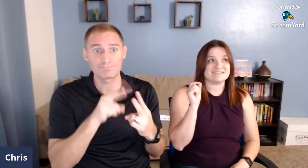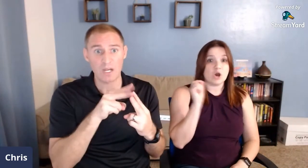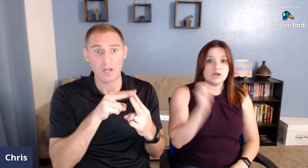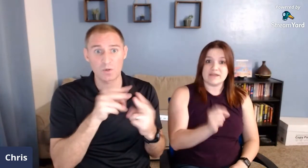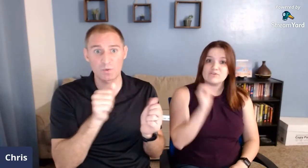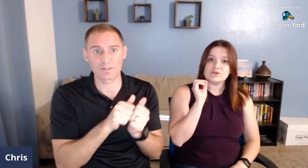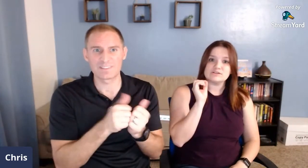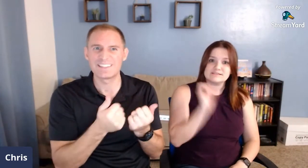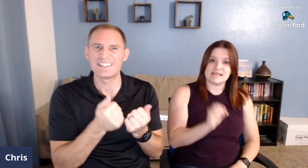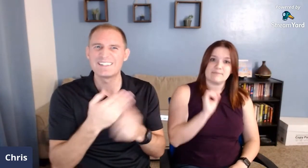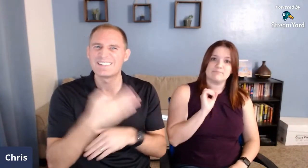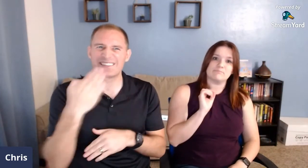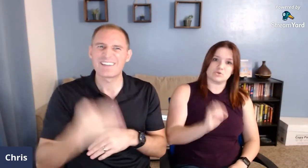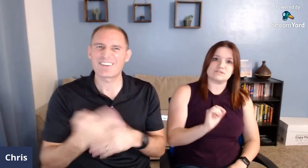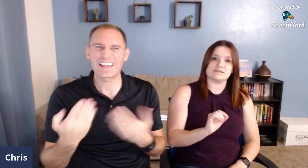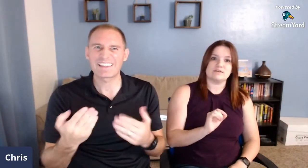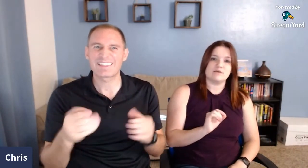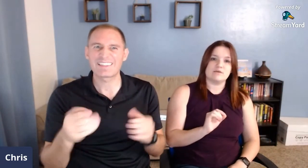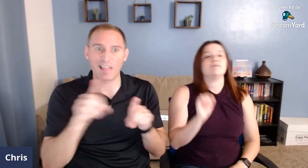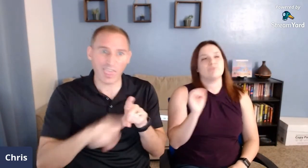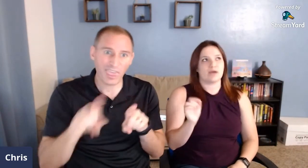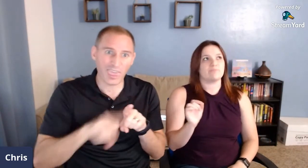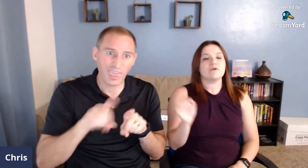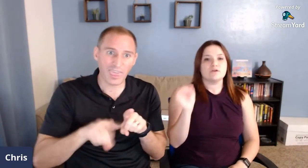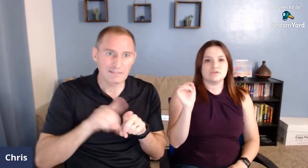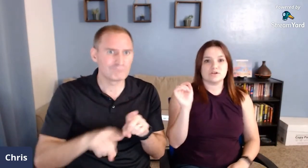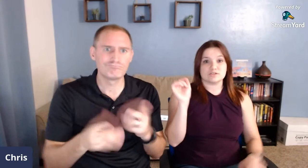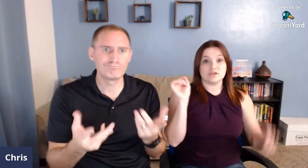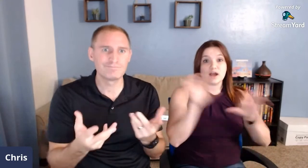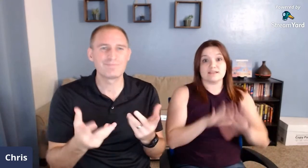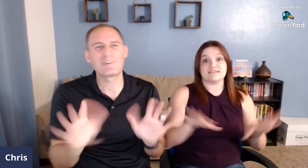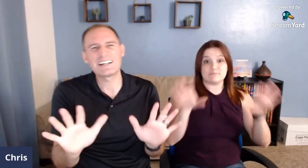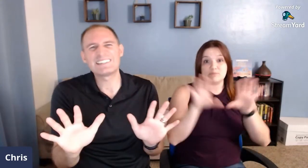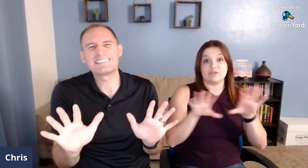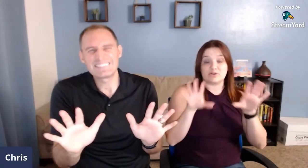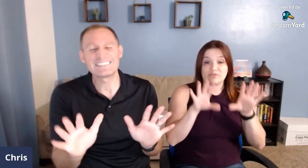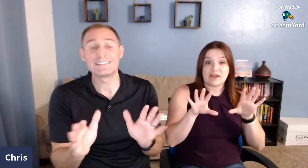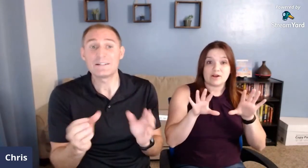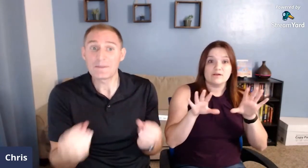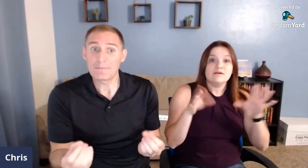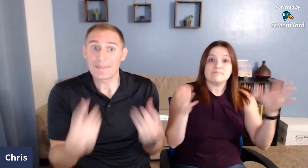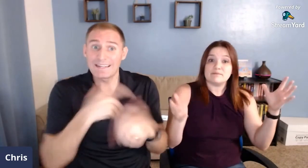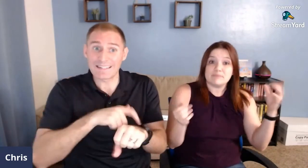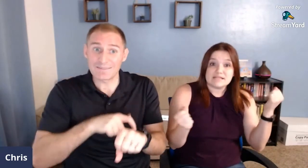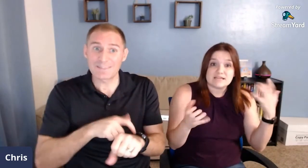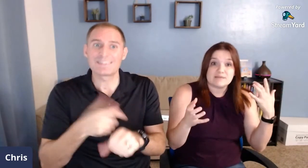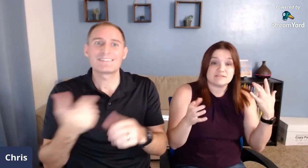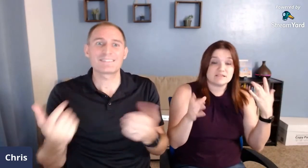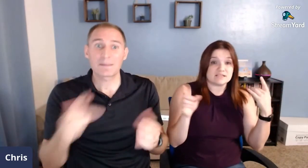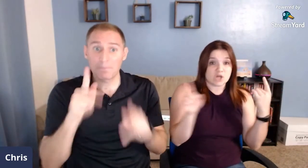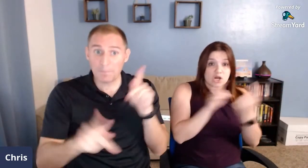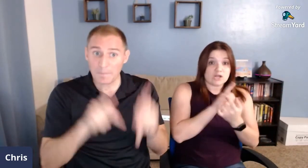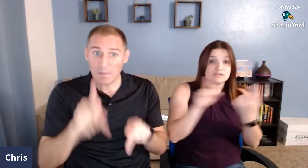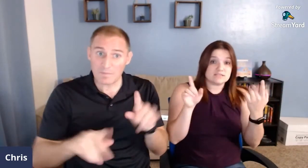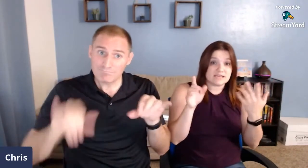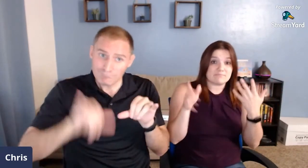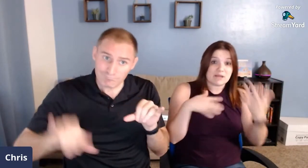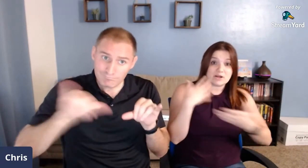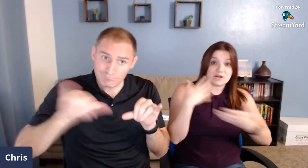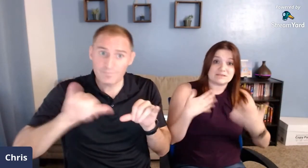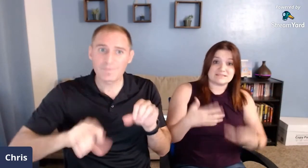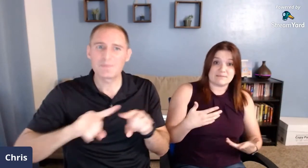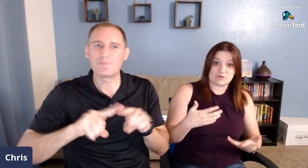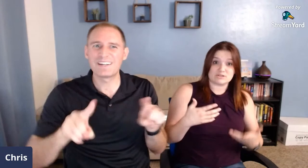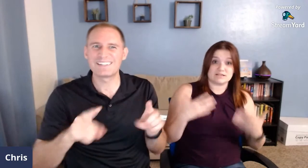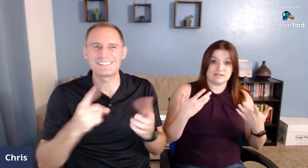it's never the same person. Well, okay, there's a lot of the same people that are there, but many times it's hard to get